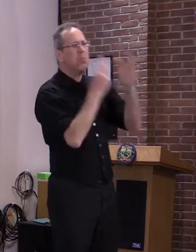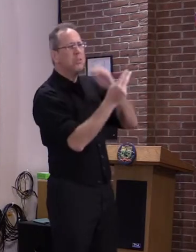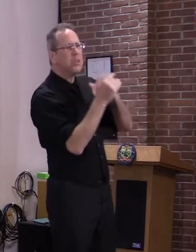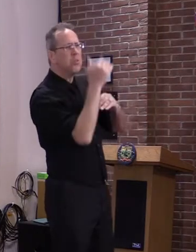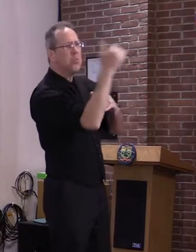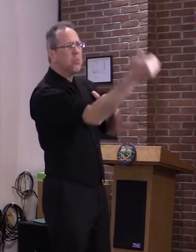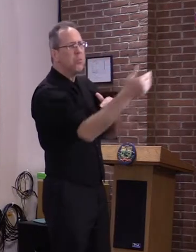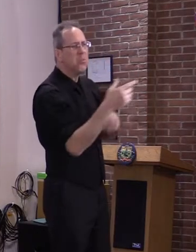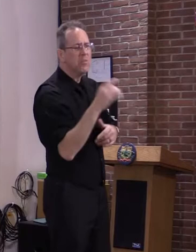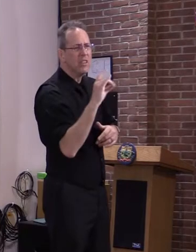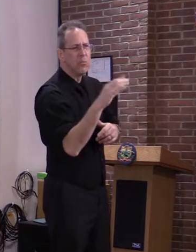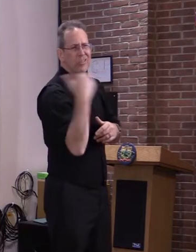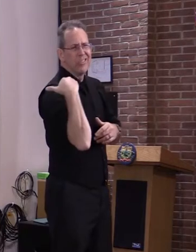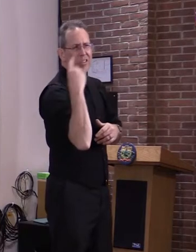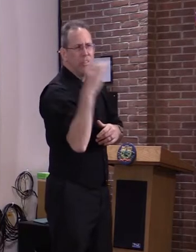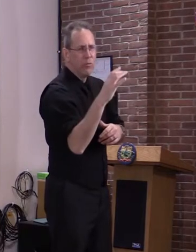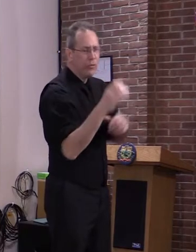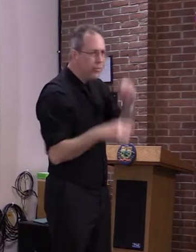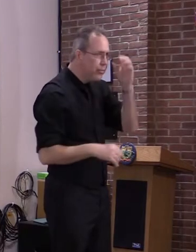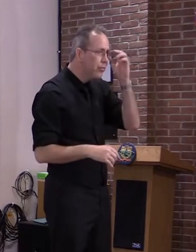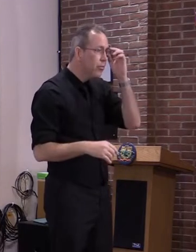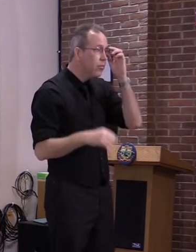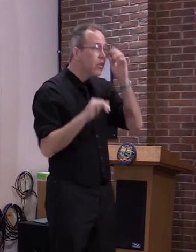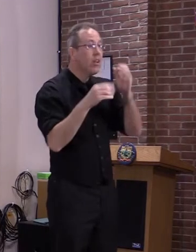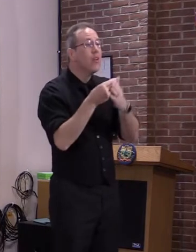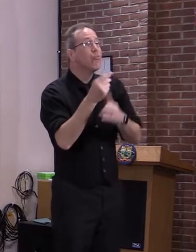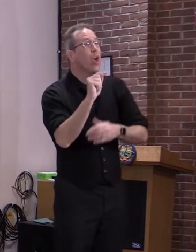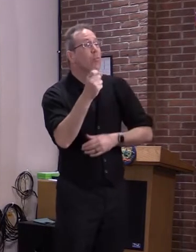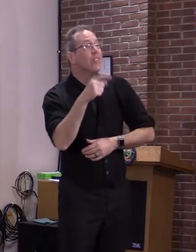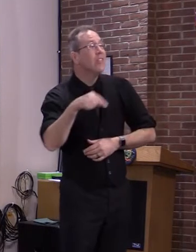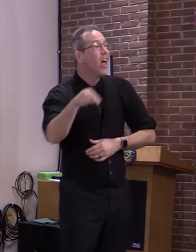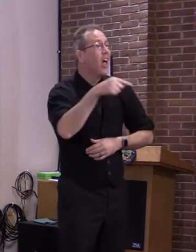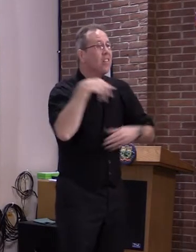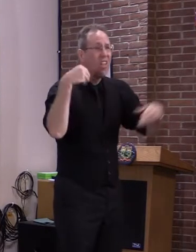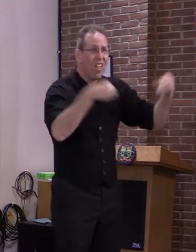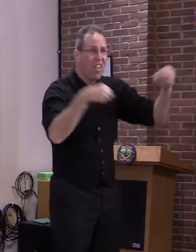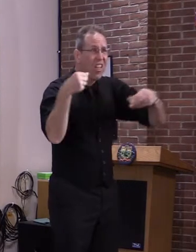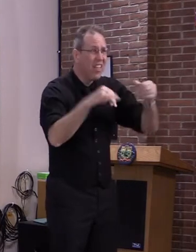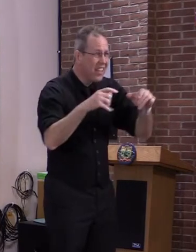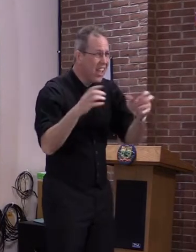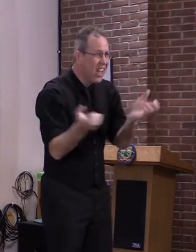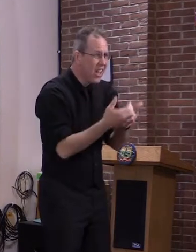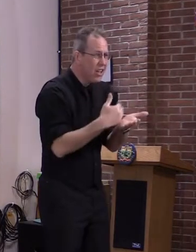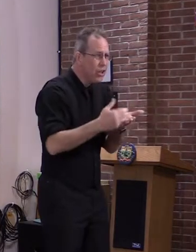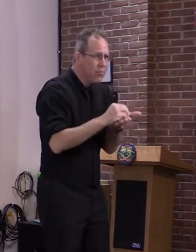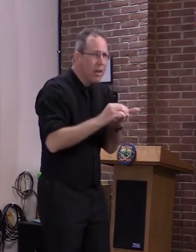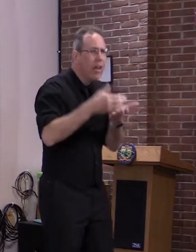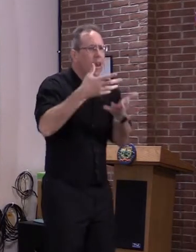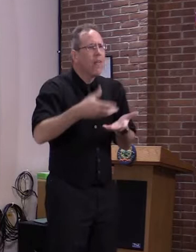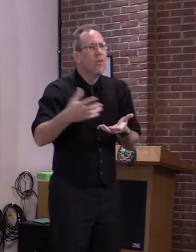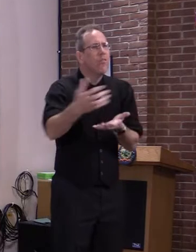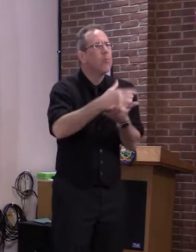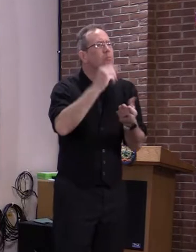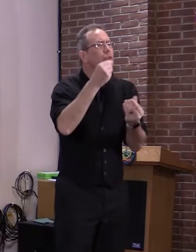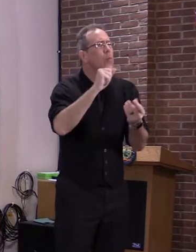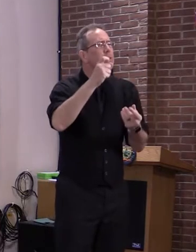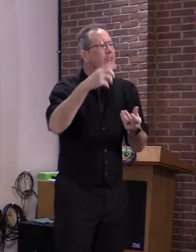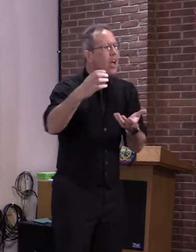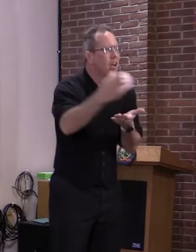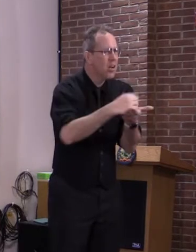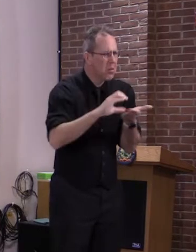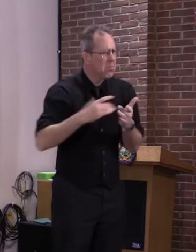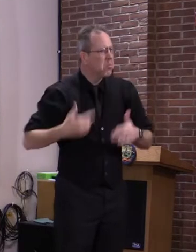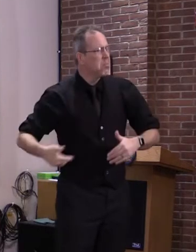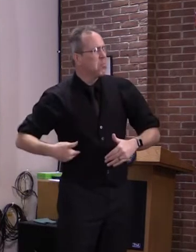were set for this year using the best information available at the time, which included a grim projection about the economy due